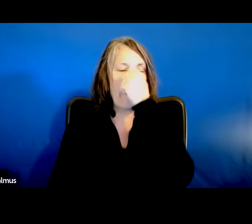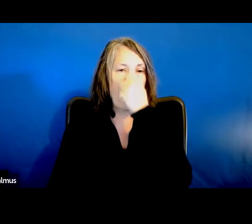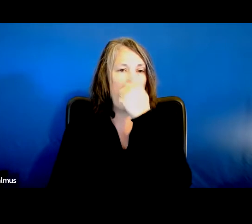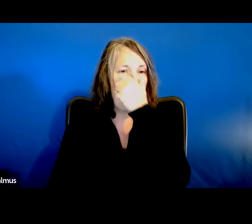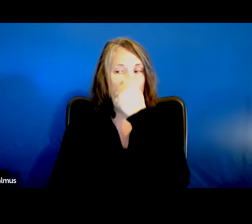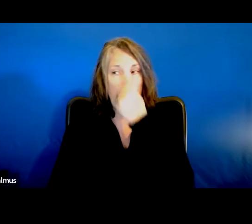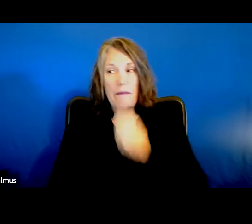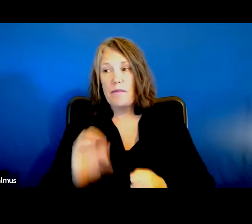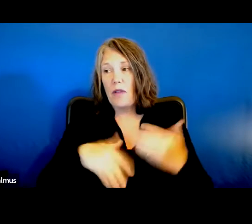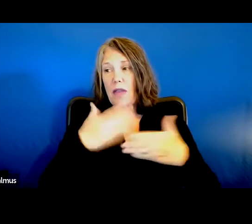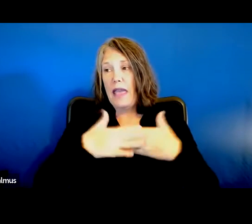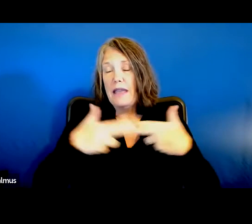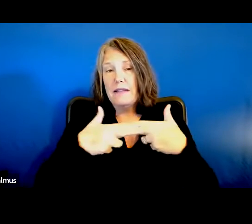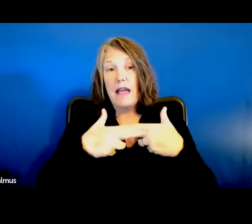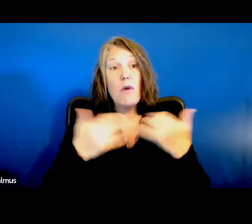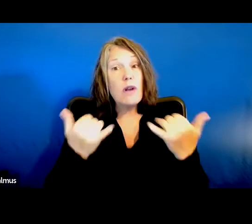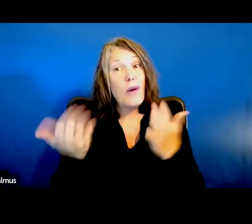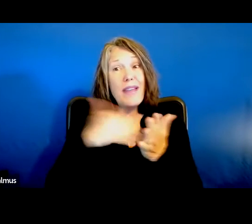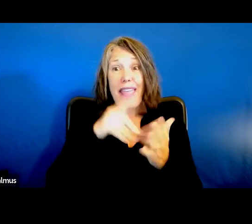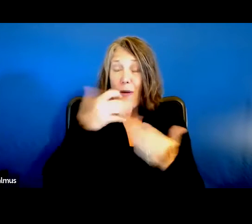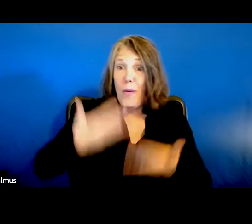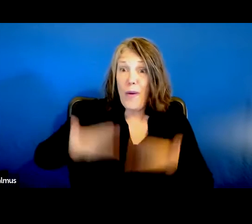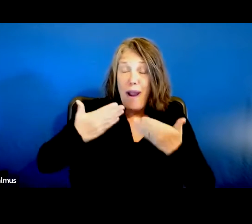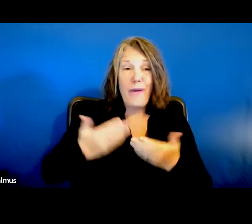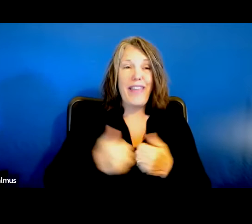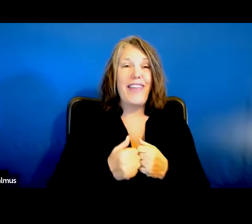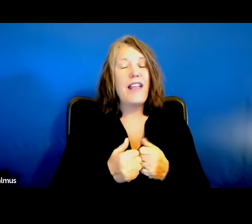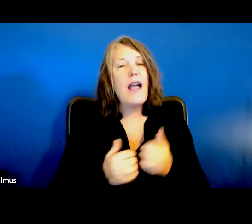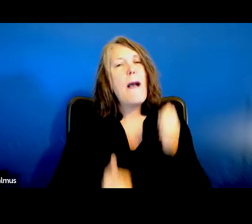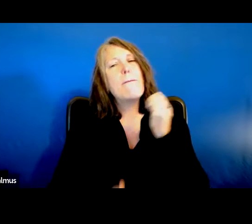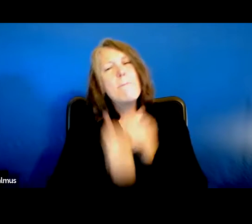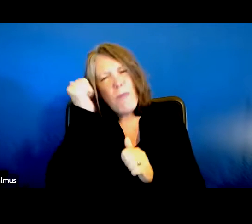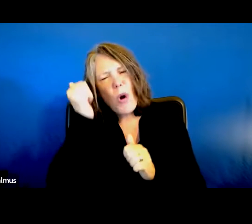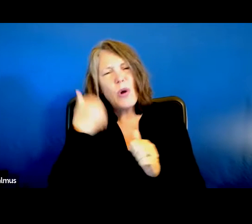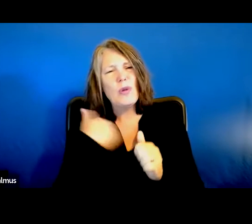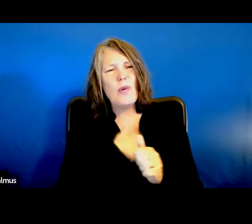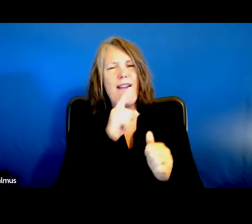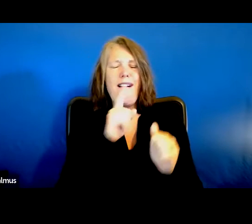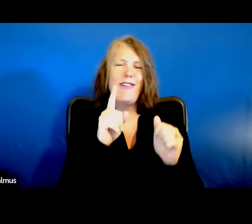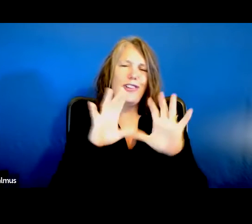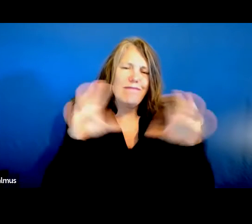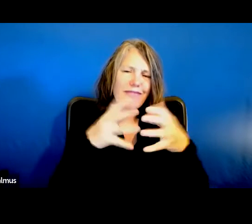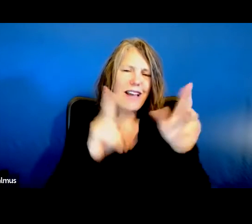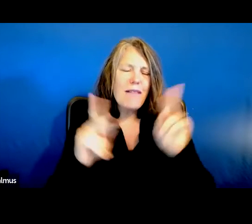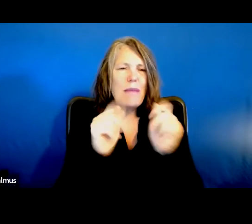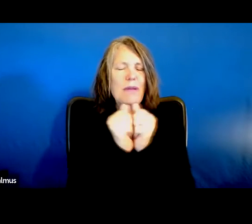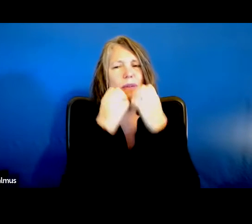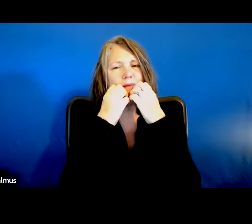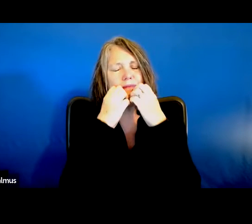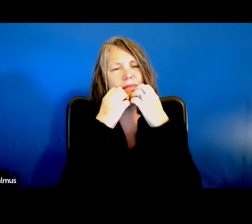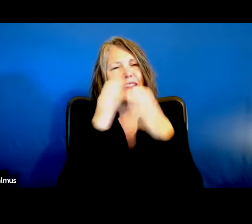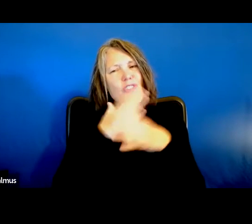All right, slide 4. So again, who are we? Mostly, we're a community of people with shared values